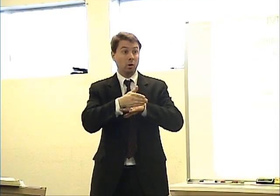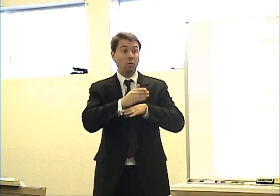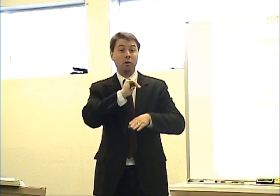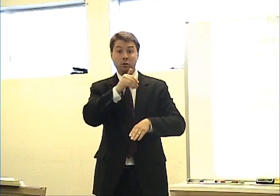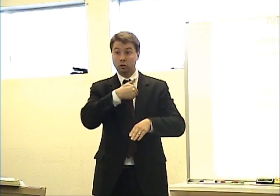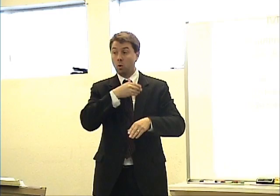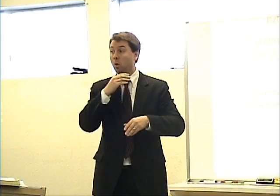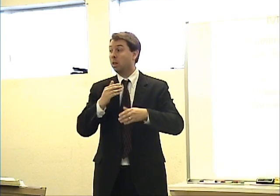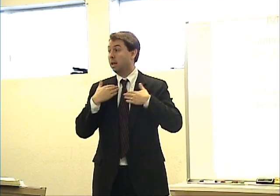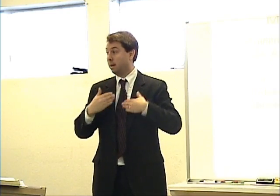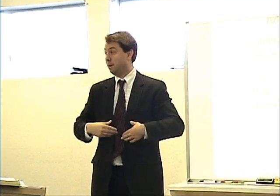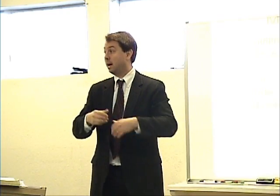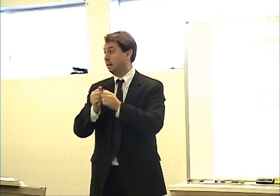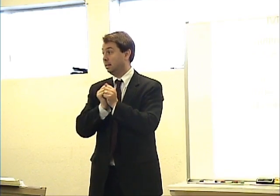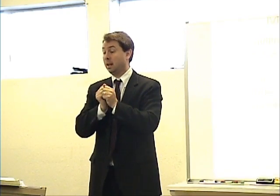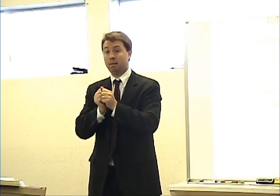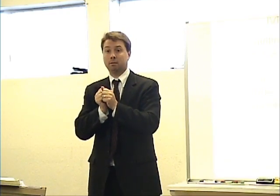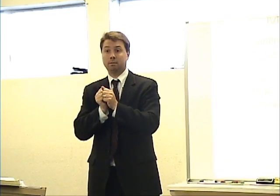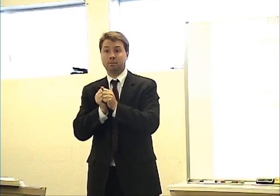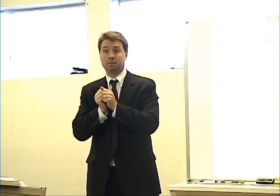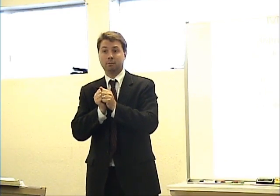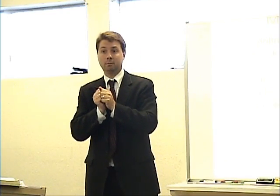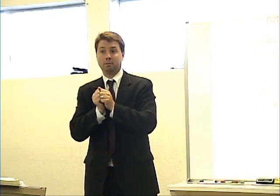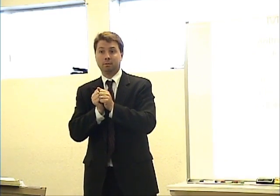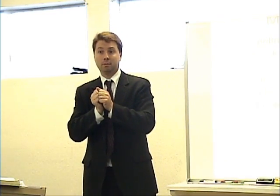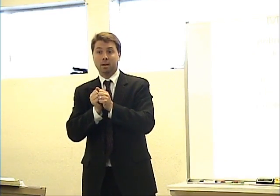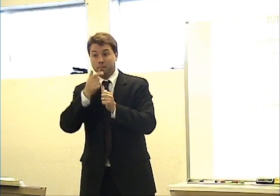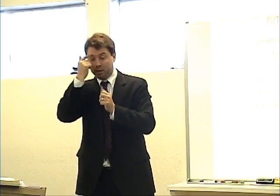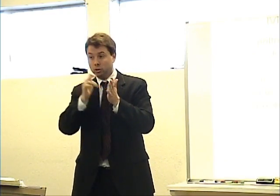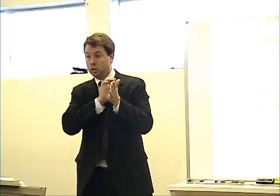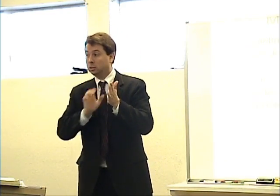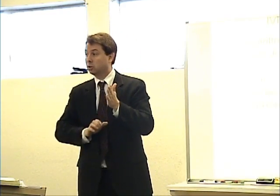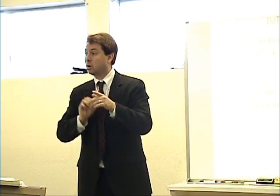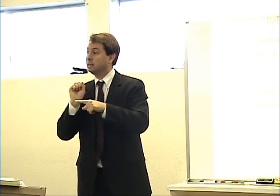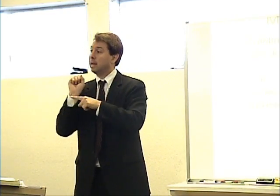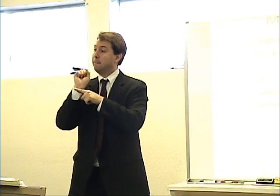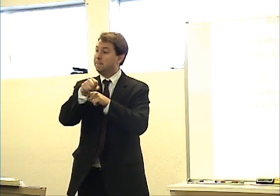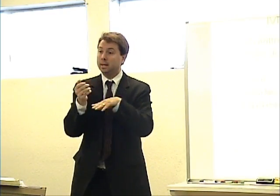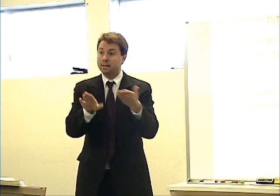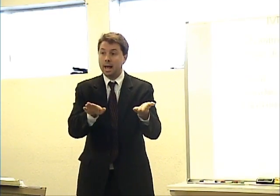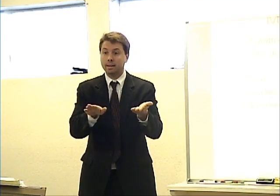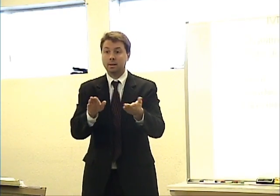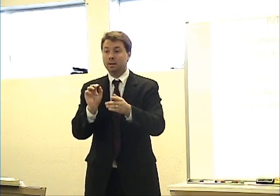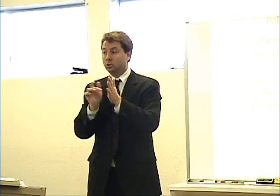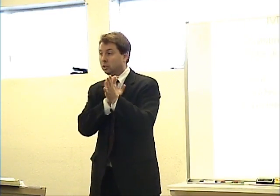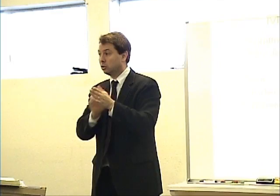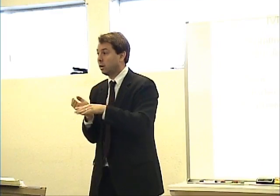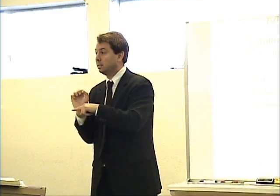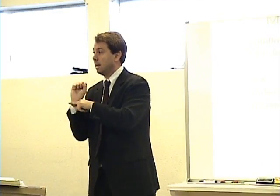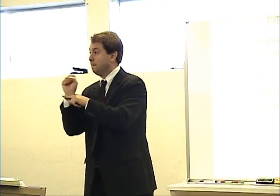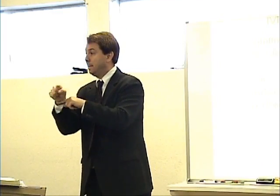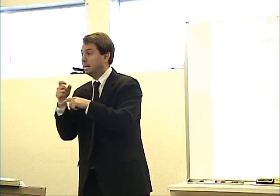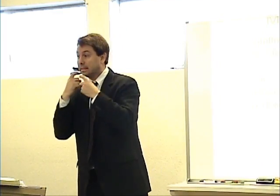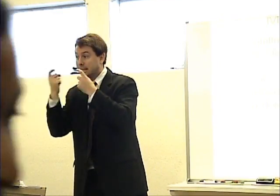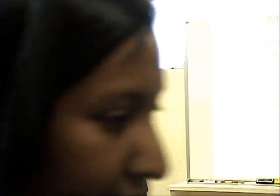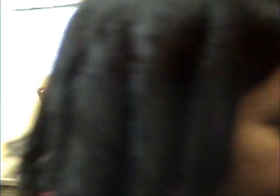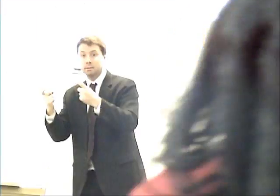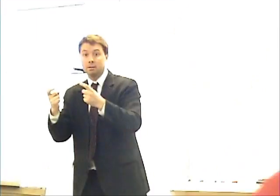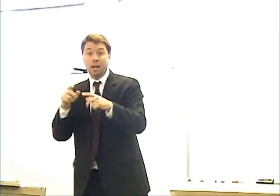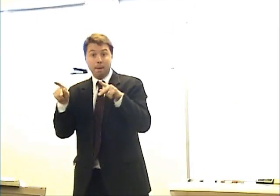over soul, body, and body. Because Jesus Christ beat death. Jesus Christ beat sin. And